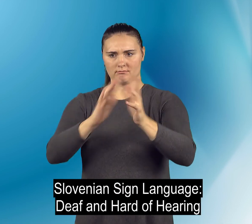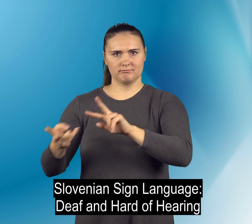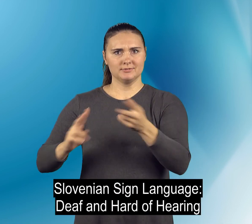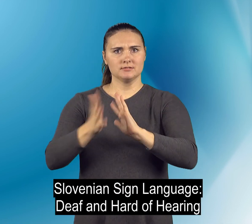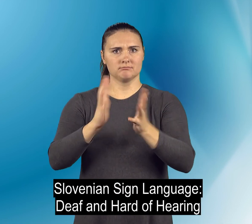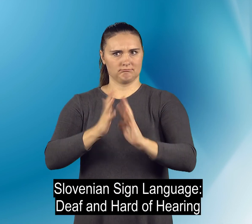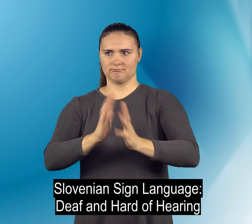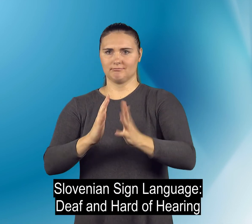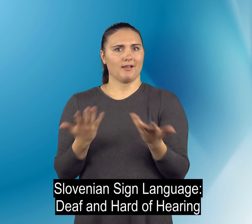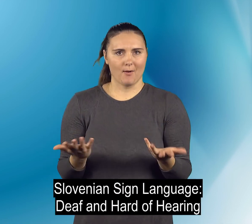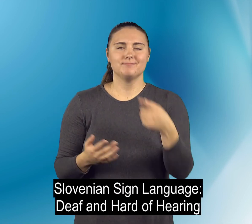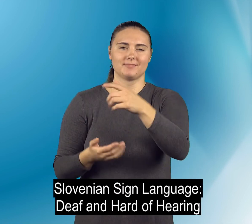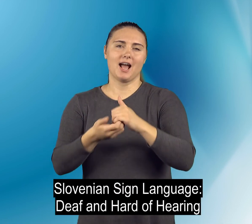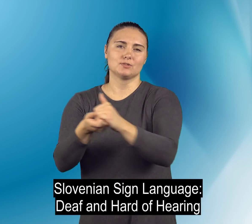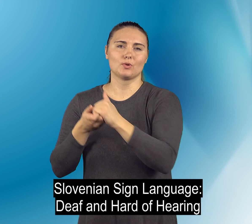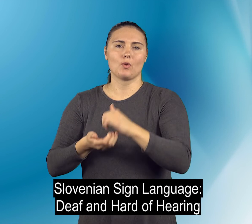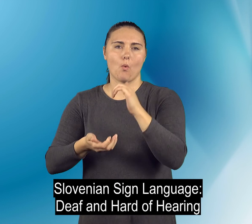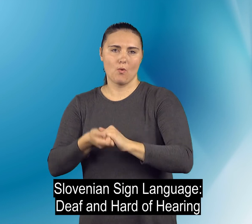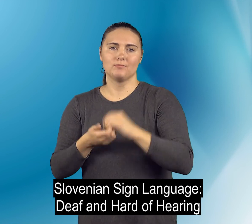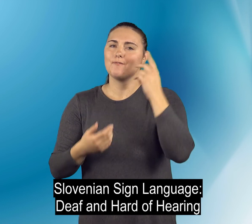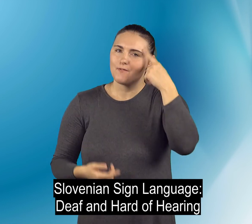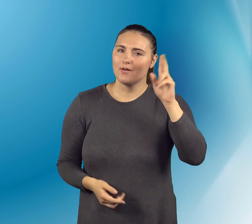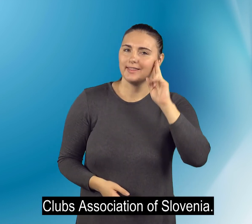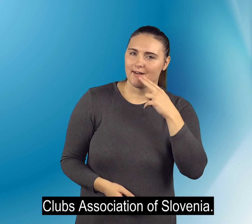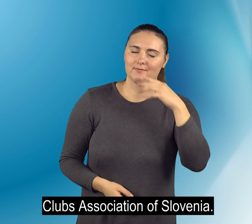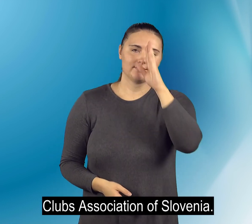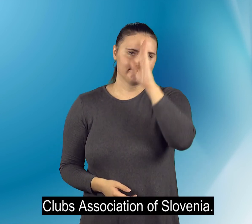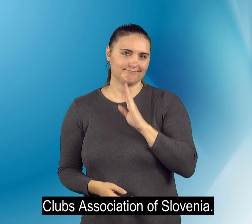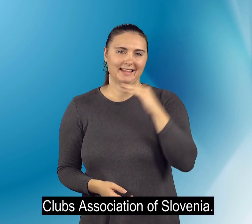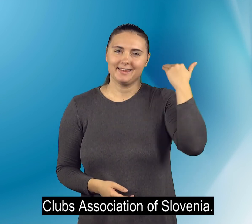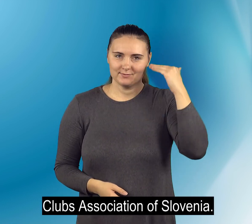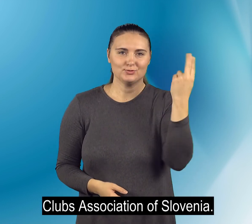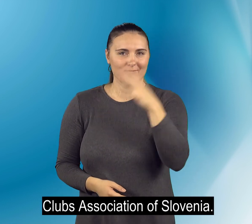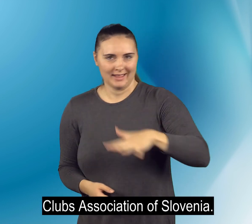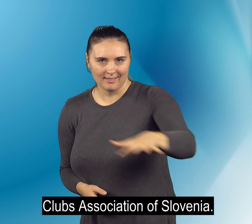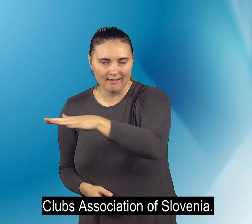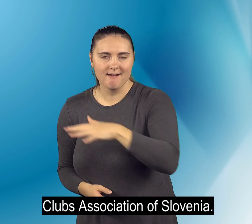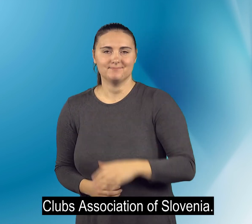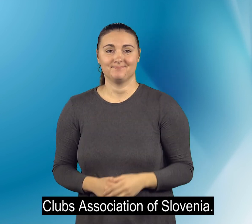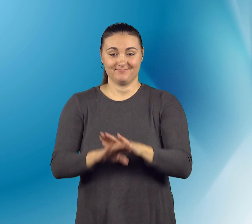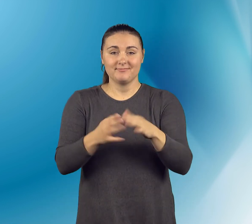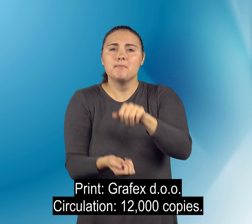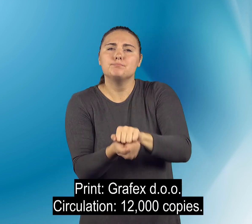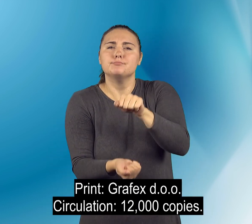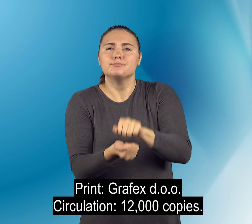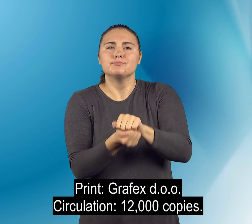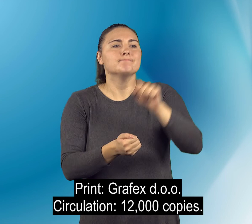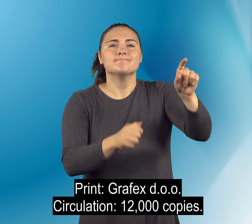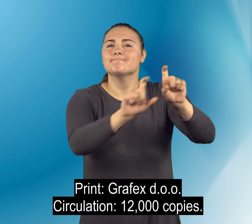Slovenian Sign Language, Deaf and Hard of Hearing Clubs Association of Slovenia. Print,